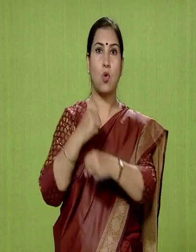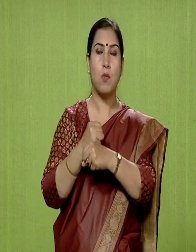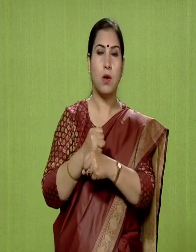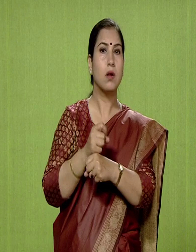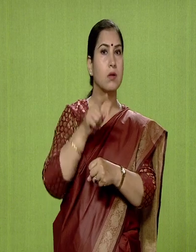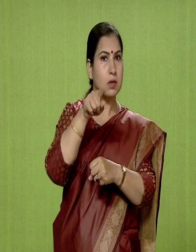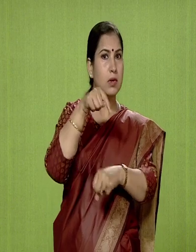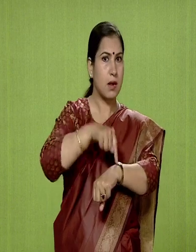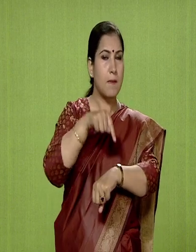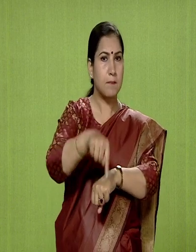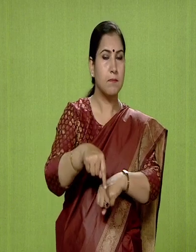tax.